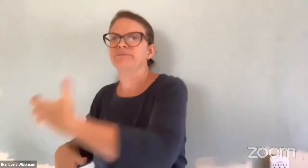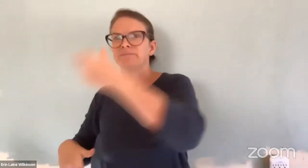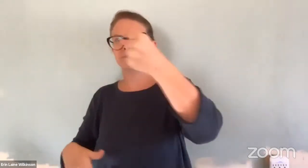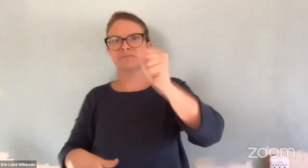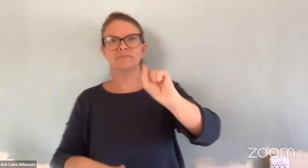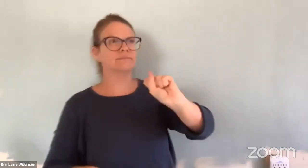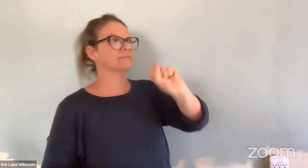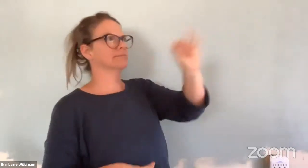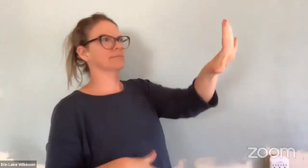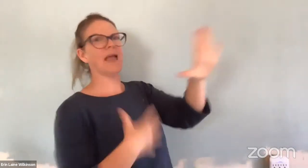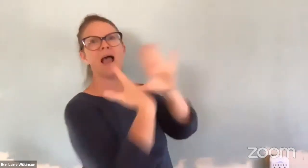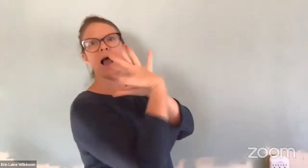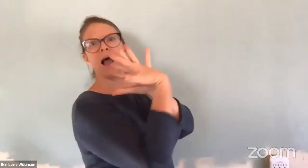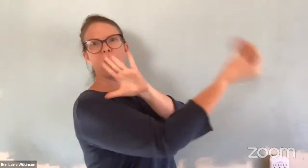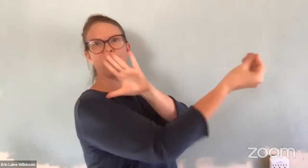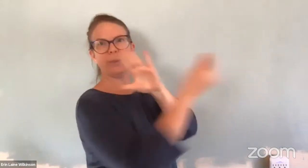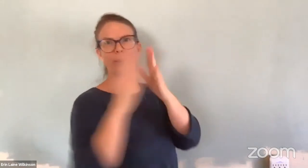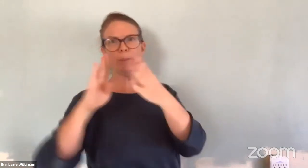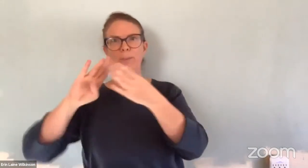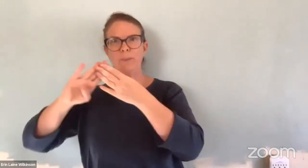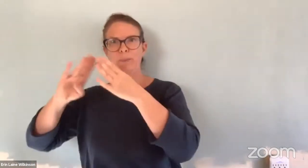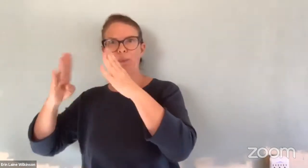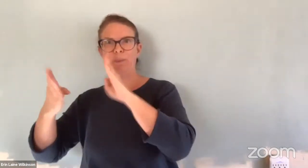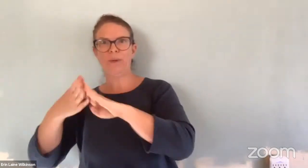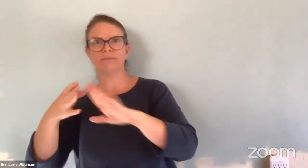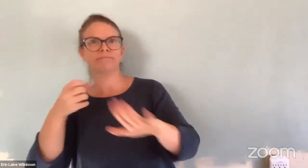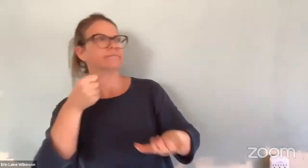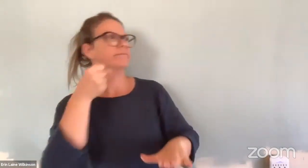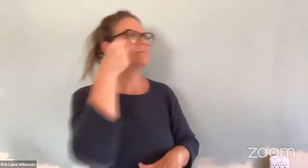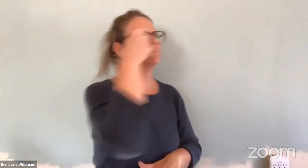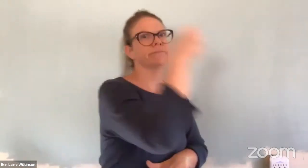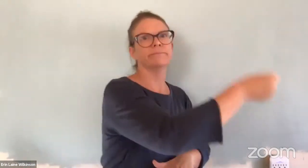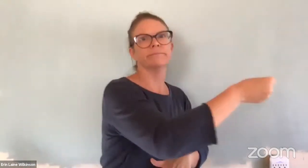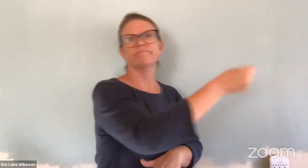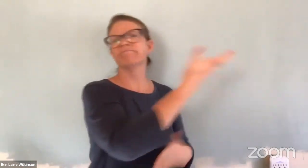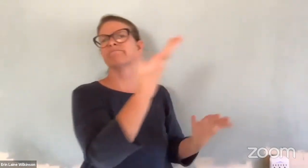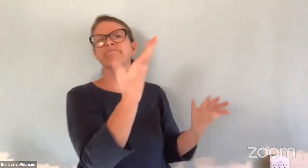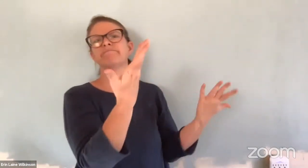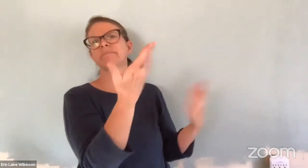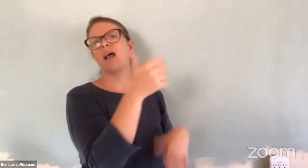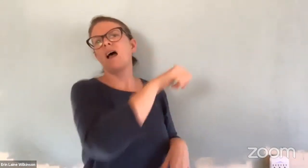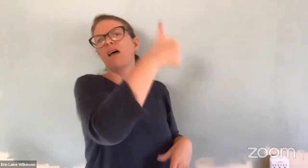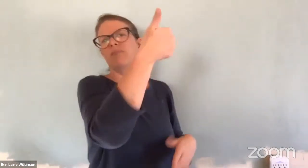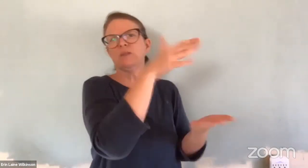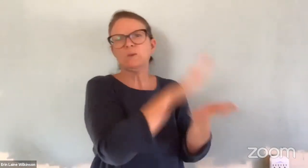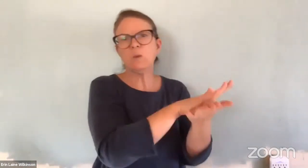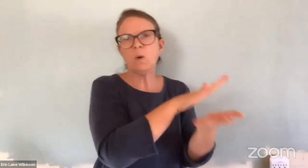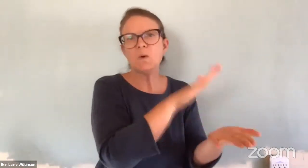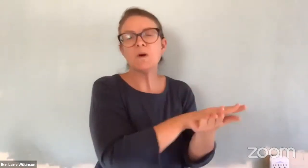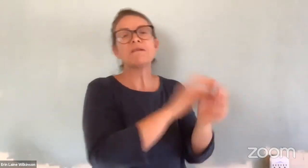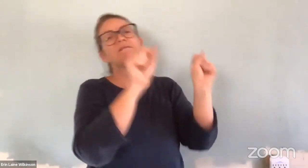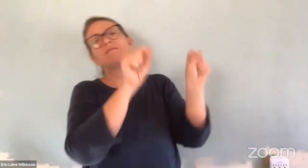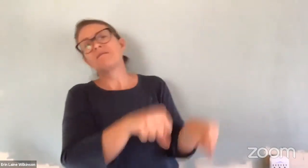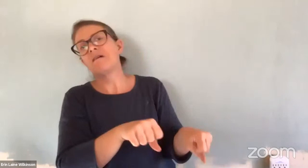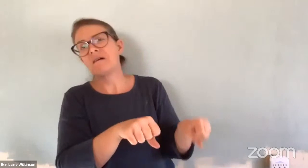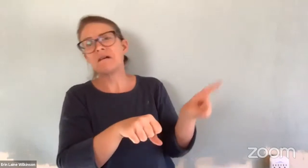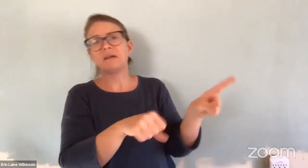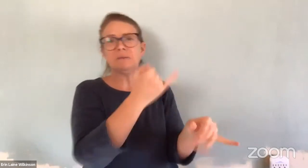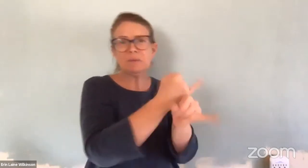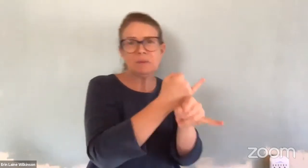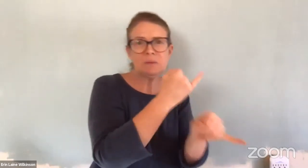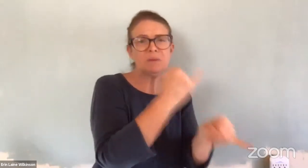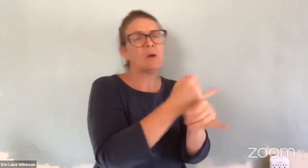have realized that children are being removed from these small communities and sent out into the